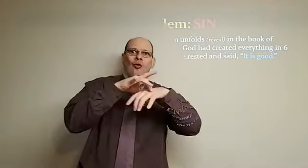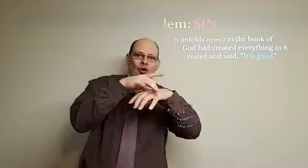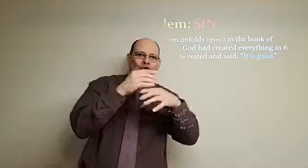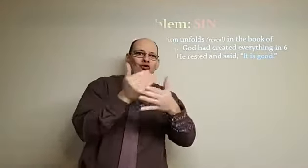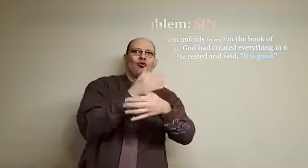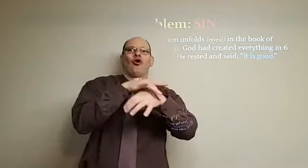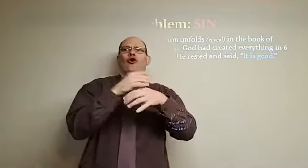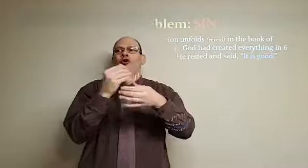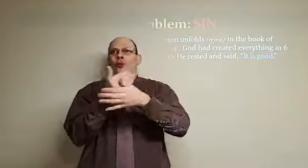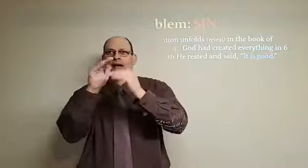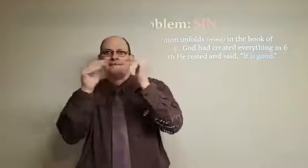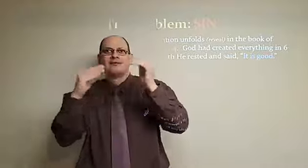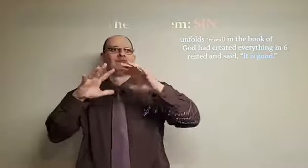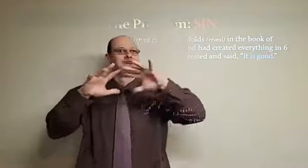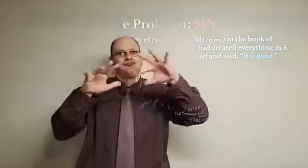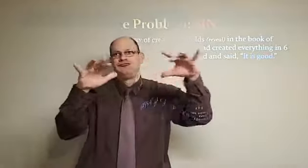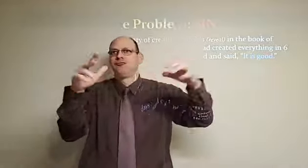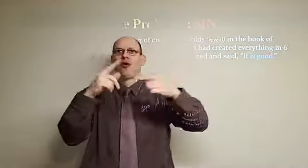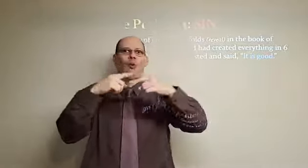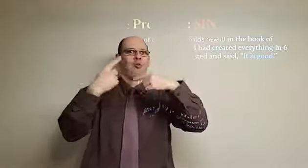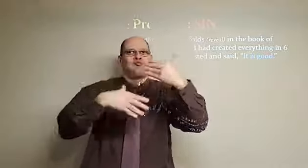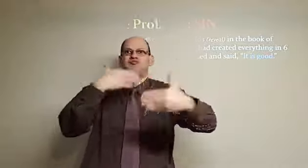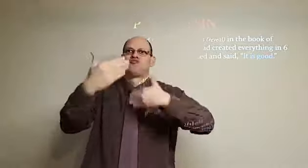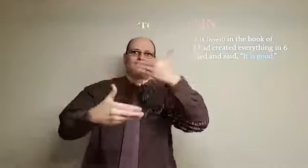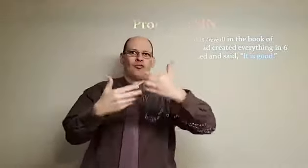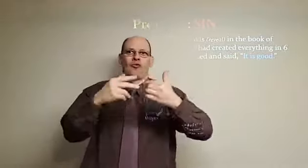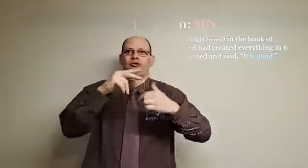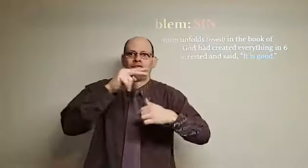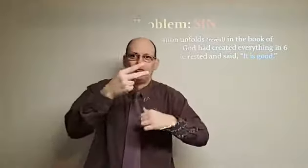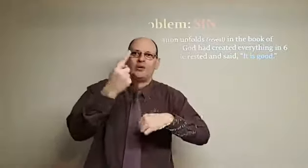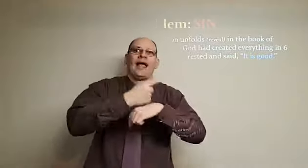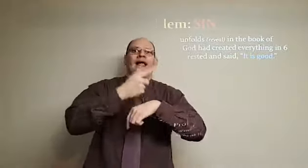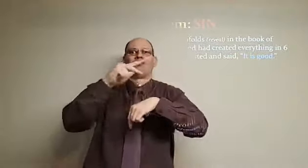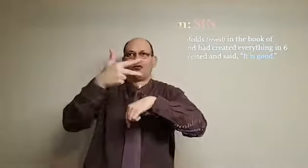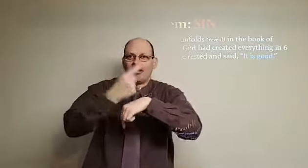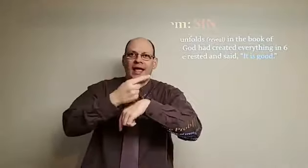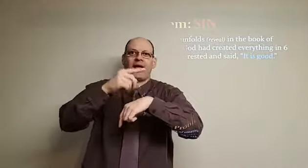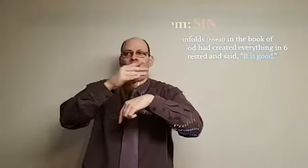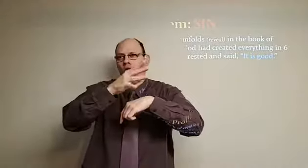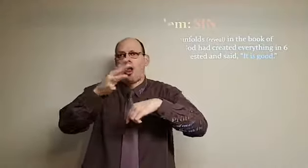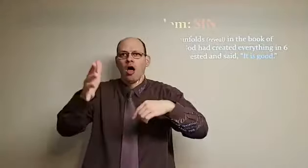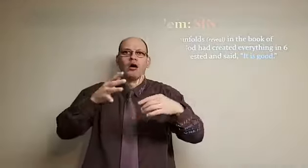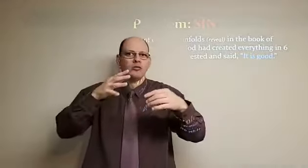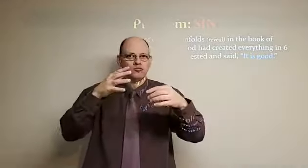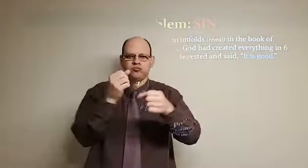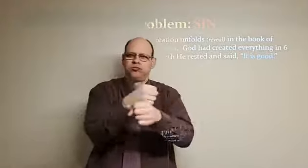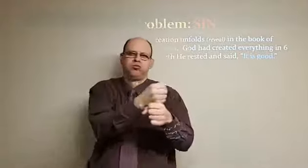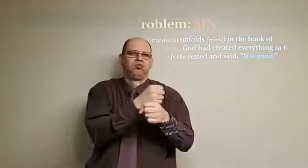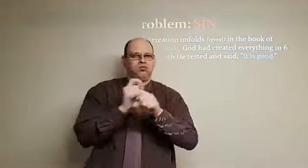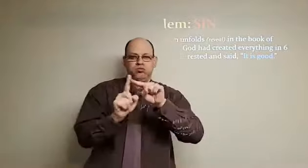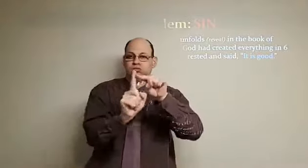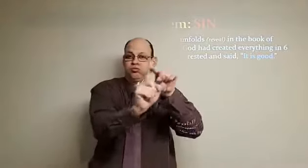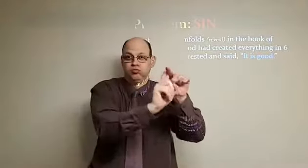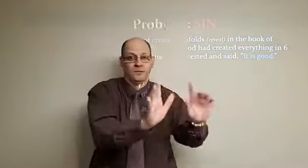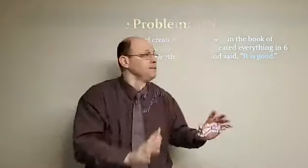of Genesis and we read about it you know chapters 1-4 how God created everything in six